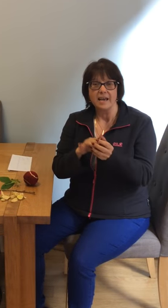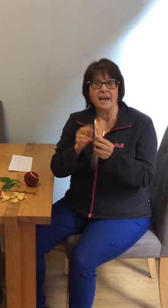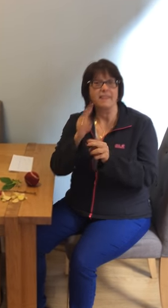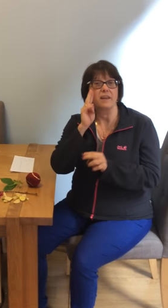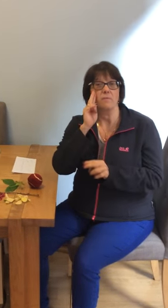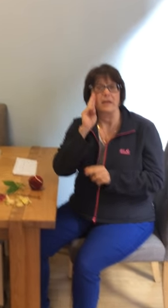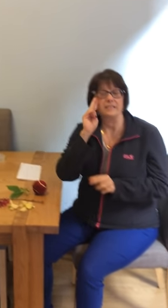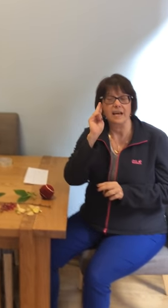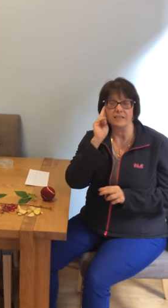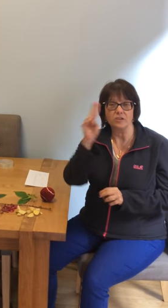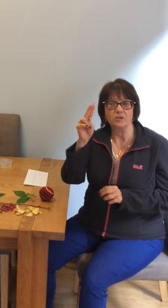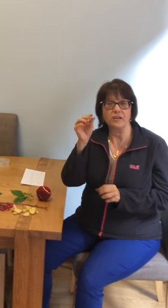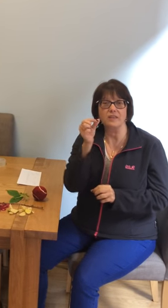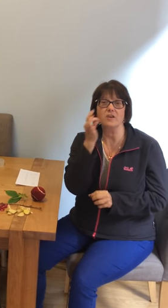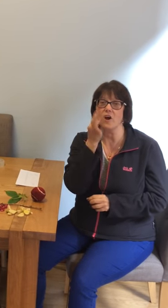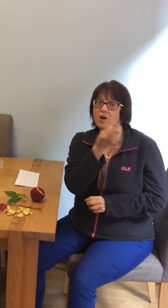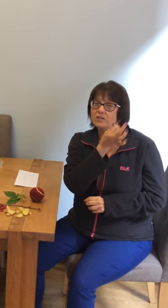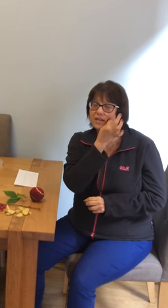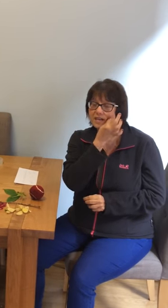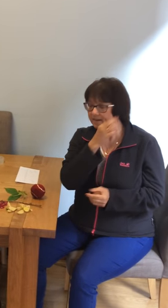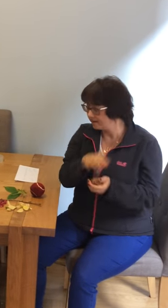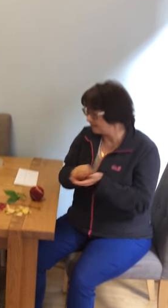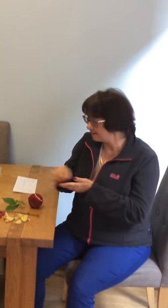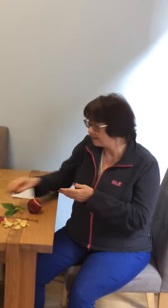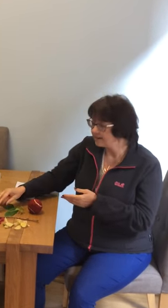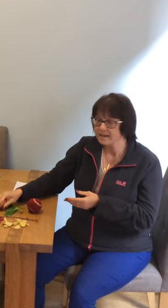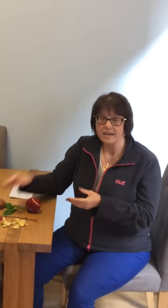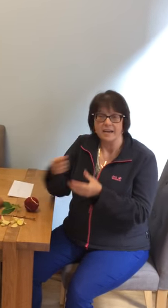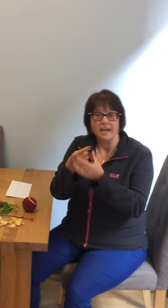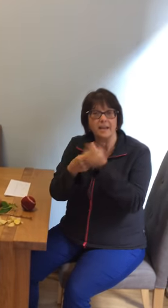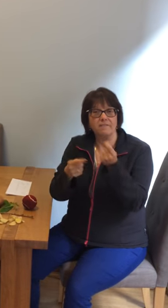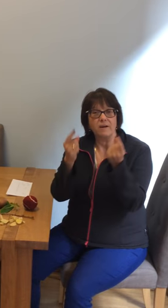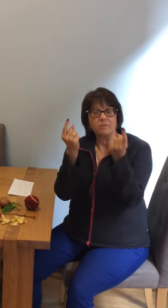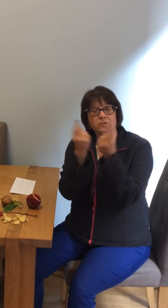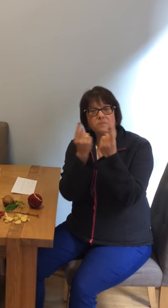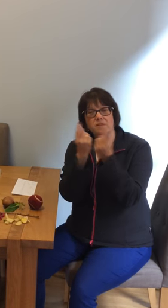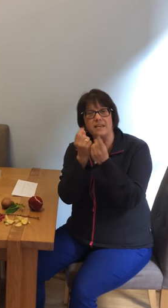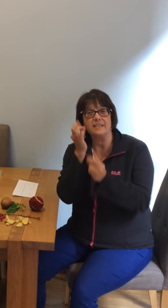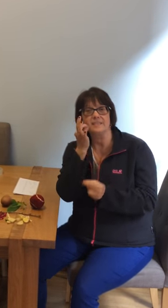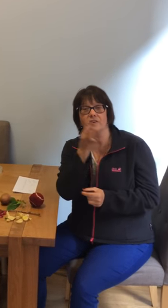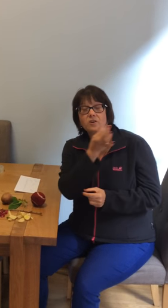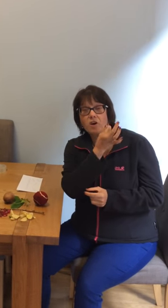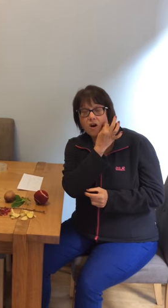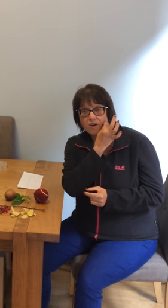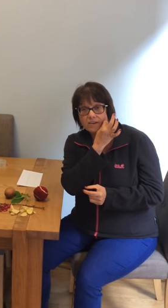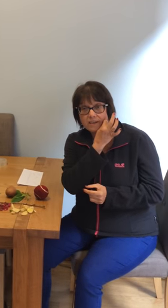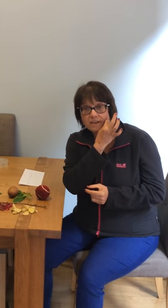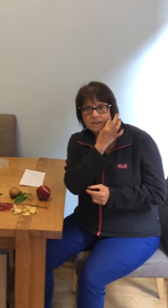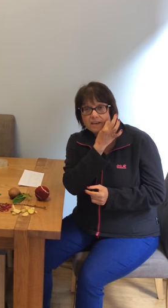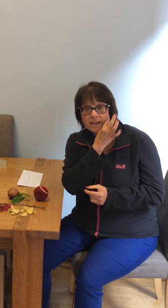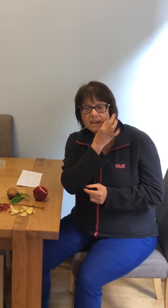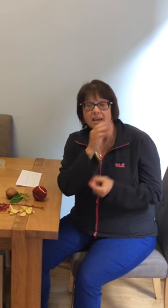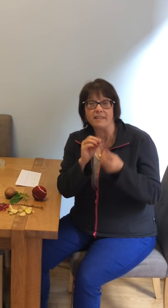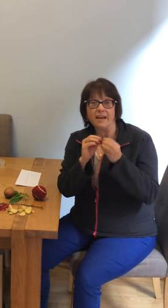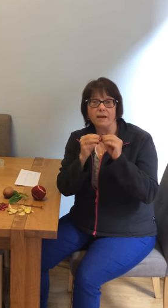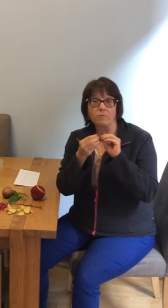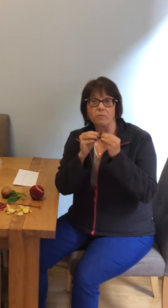And then I went, had a look in the garden, and I found some things in the garden that I'm going